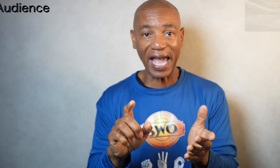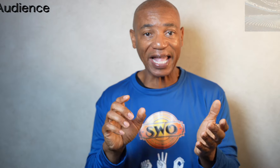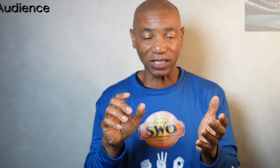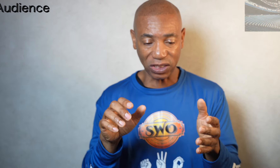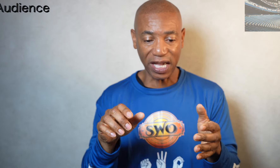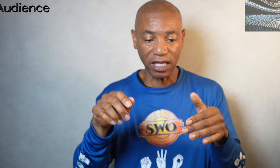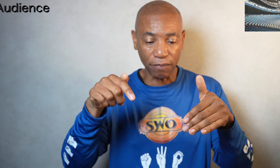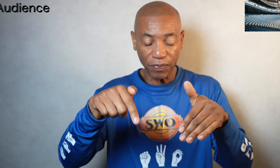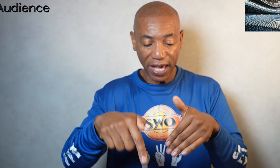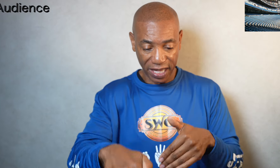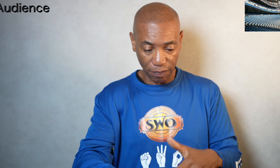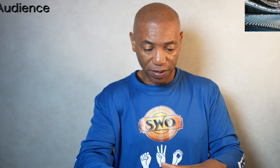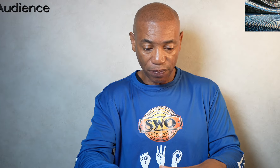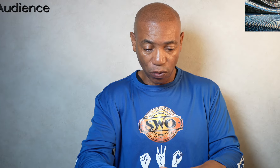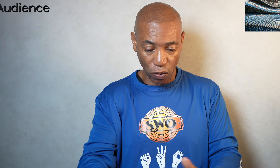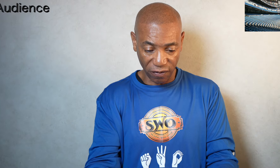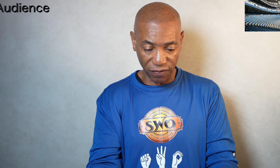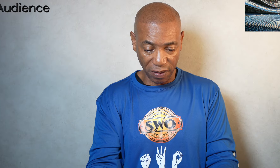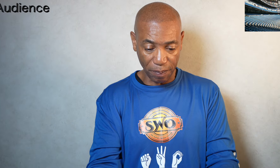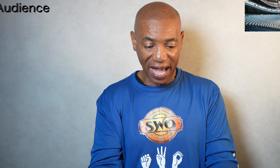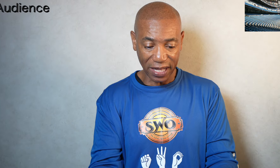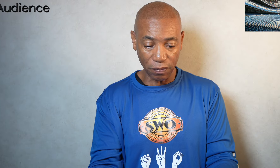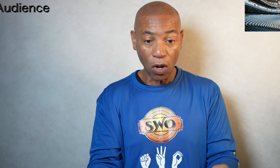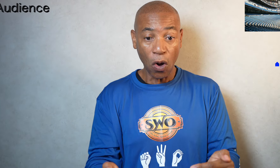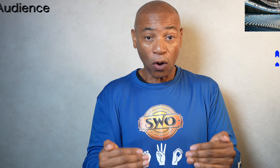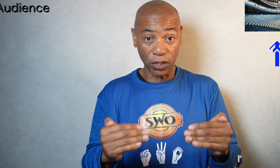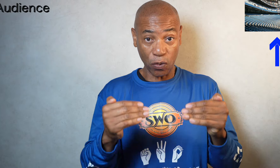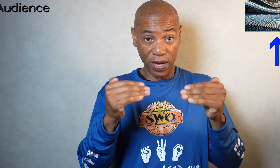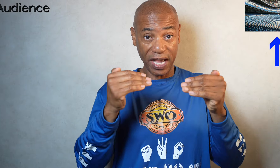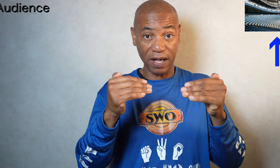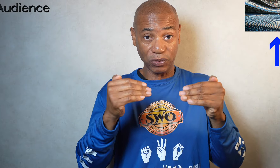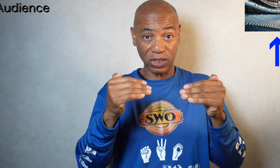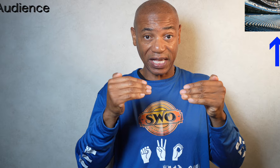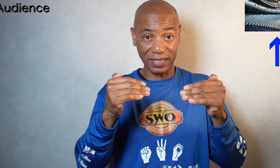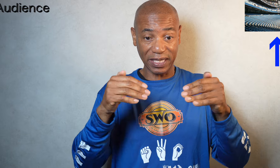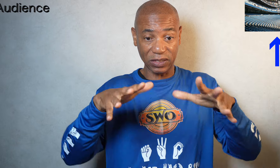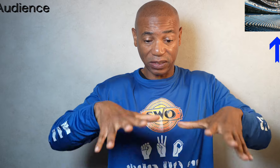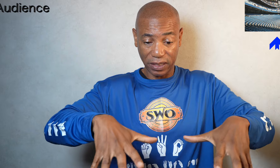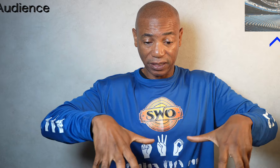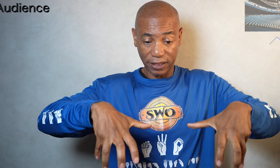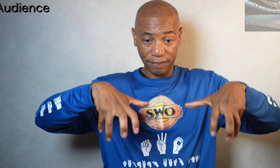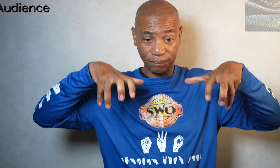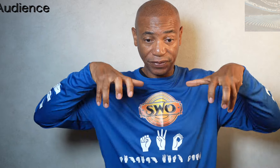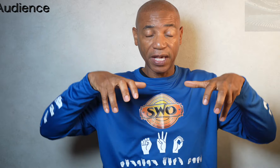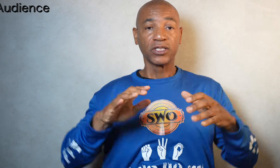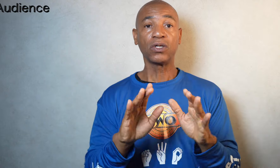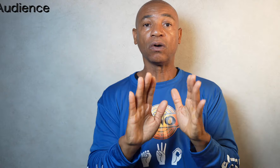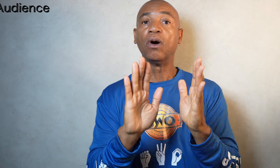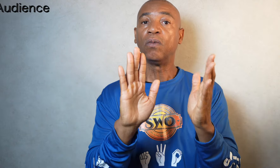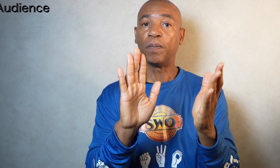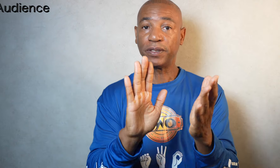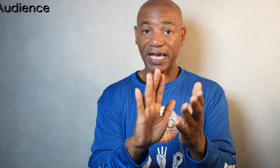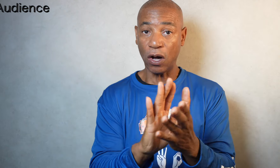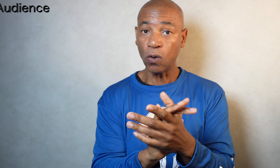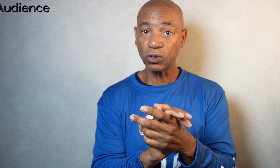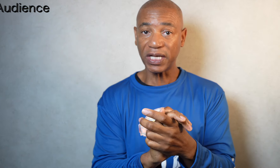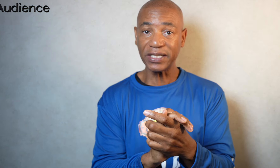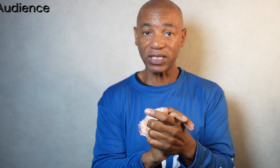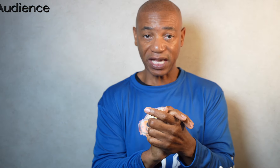at a stadium and the people going from the bottom on their way up, just like this. So we'll put that whole sign together